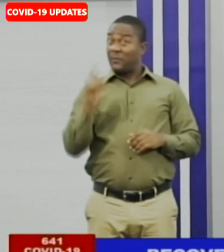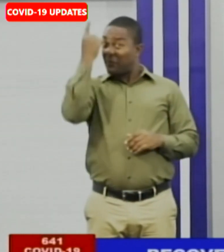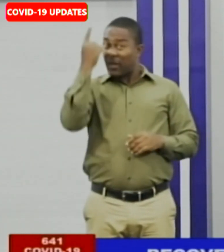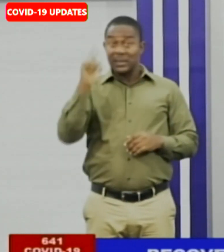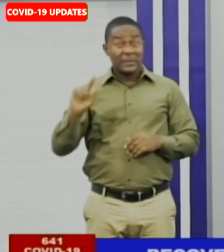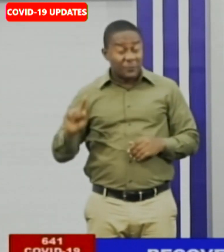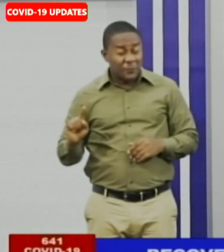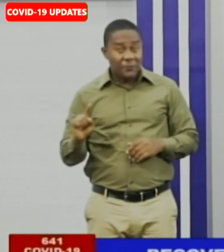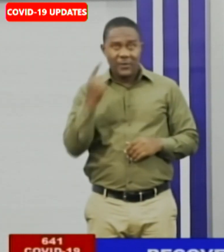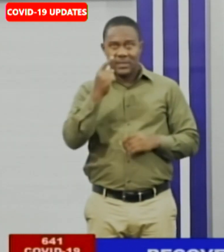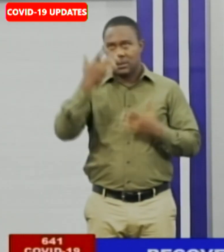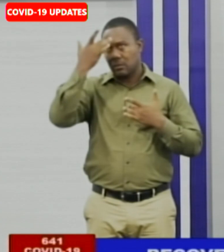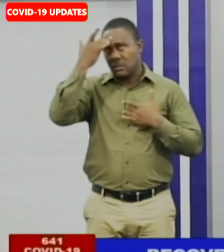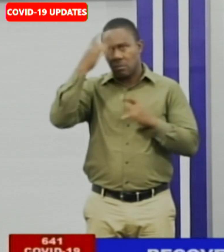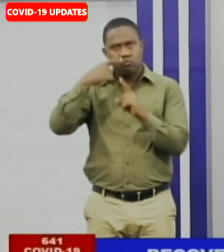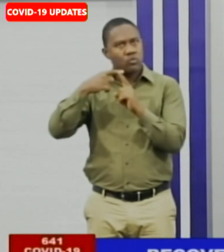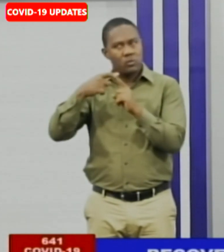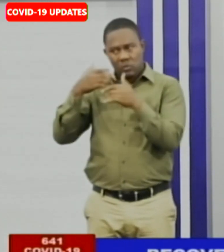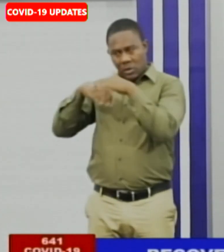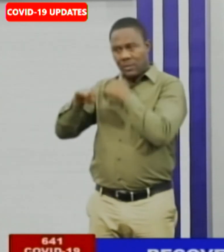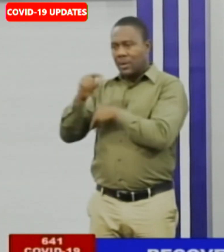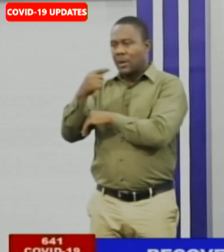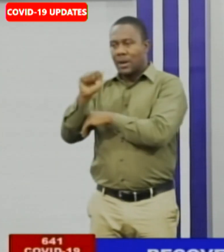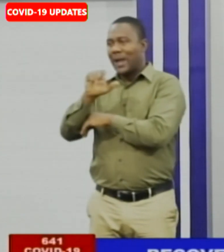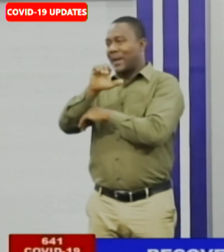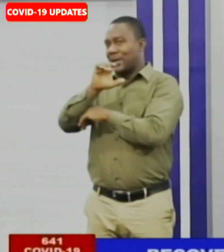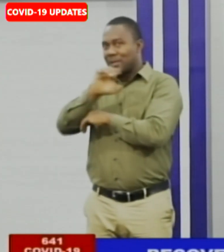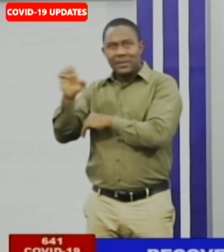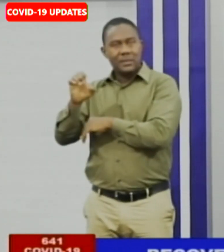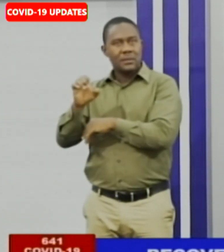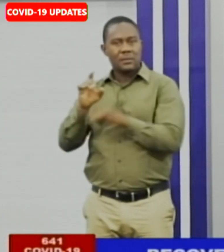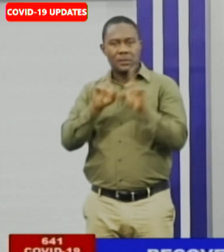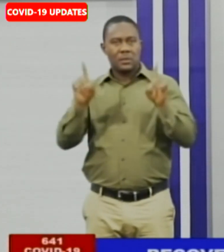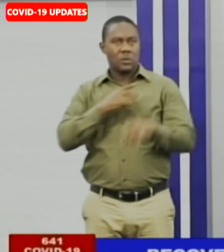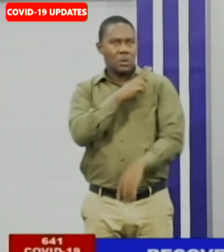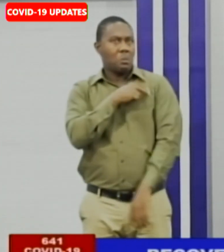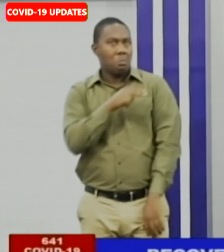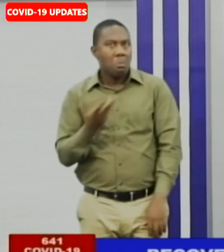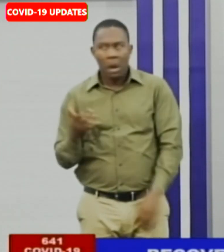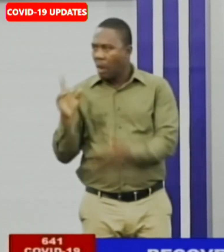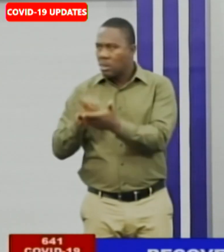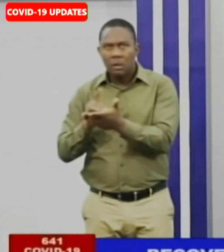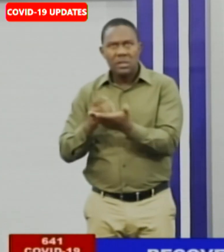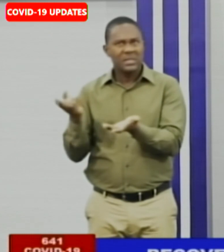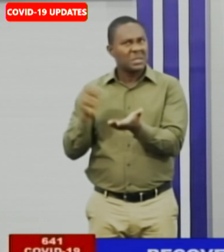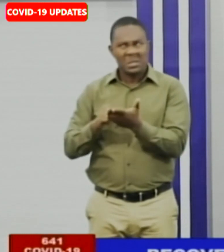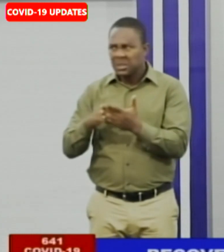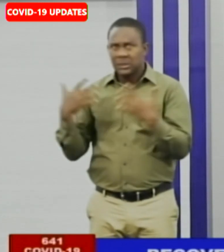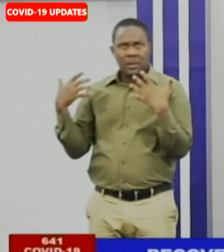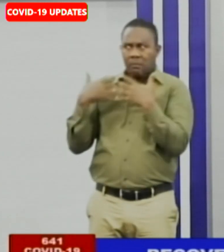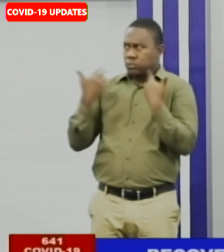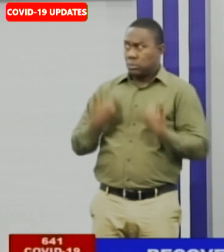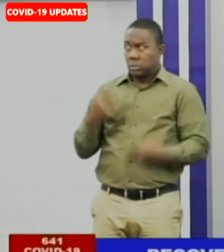at Gan East District Hospital, the doctors were scared of me, the nurses were scared of me, and lo and